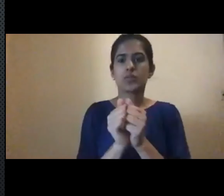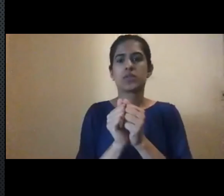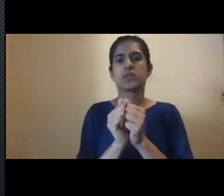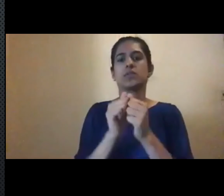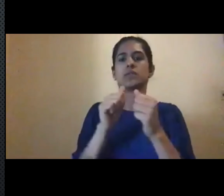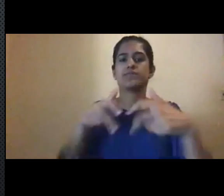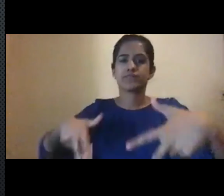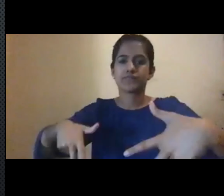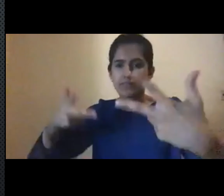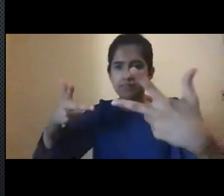virtual.